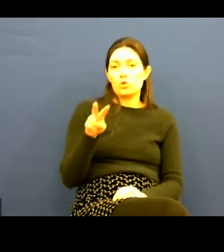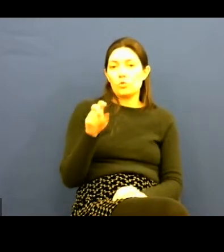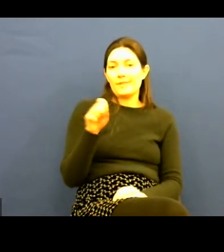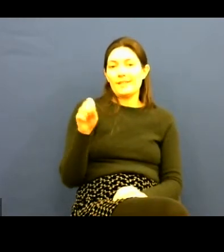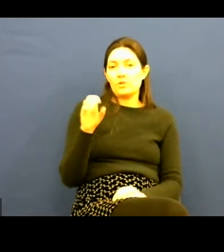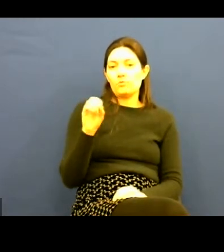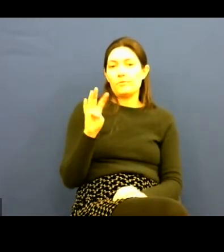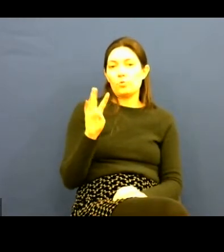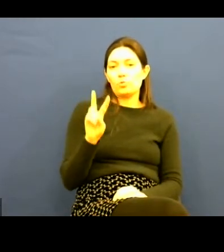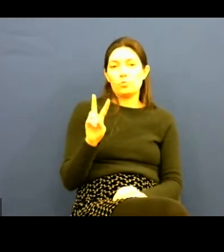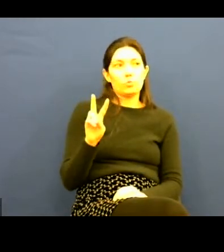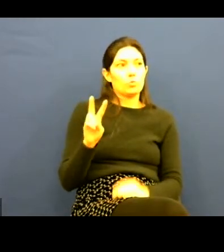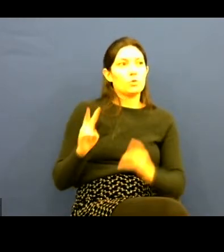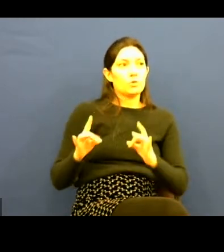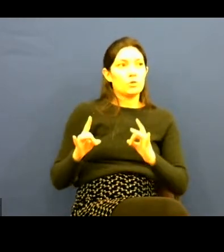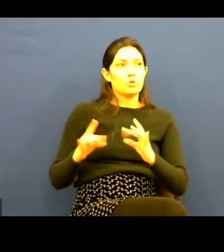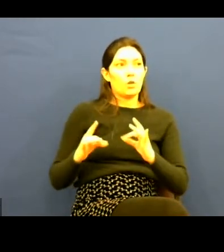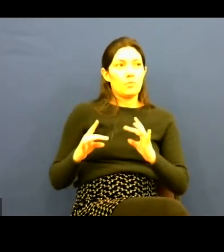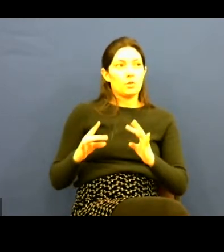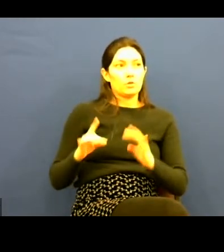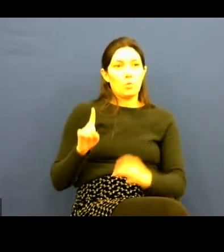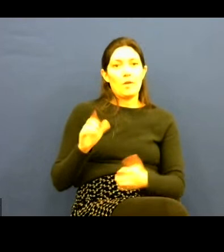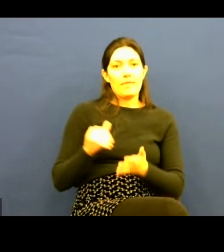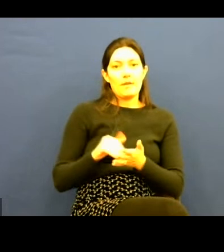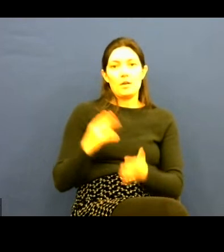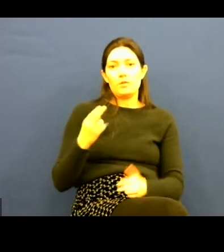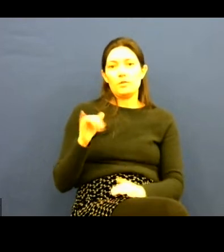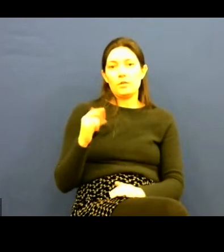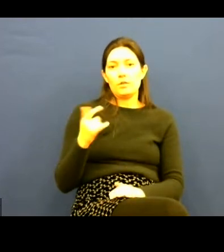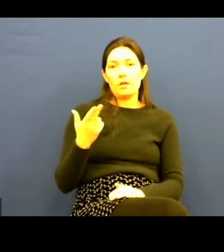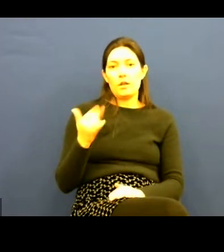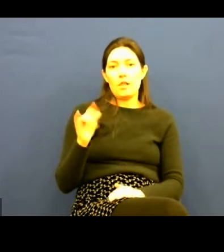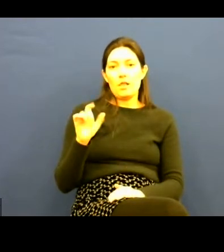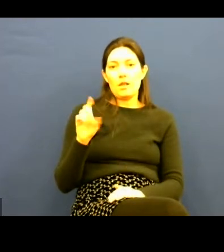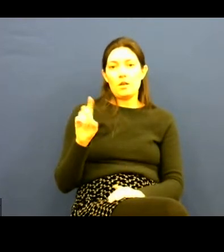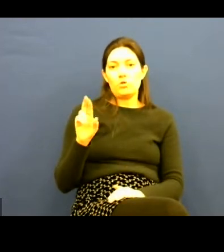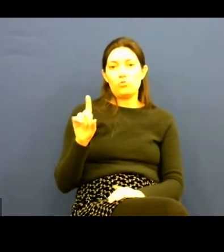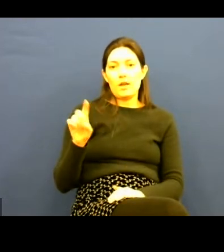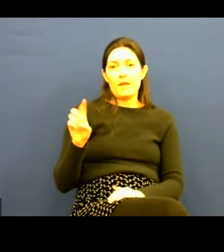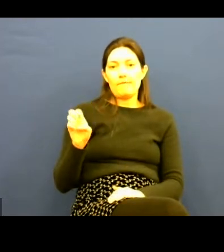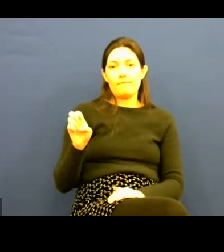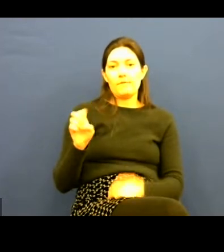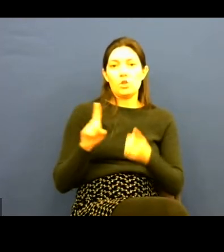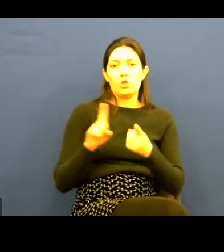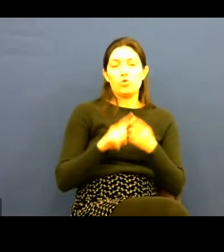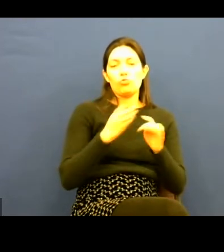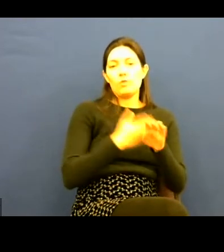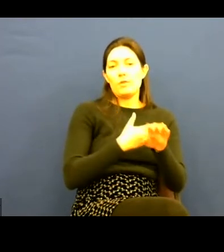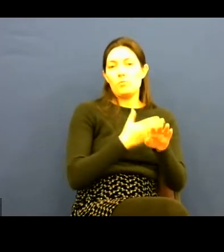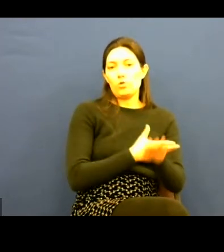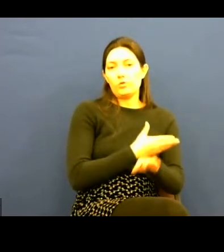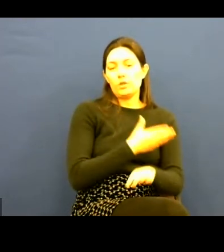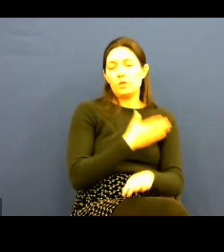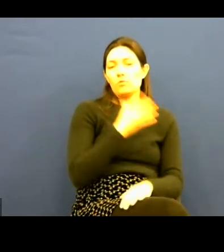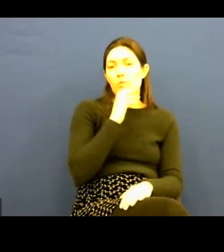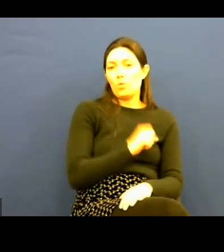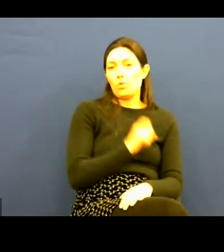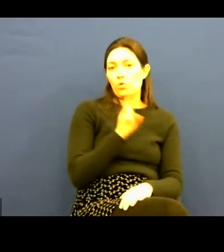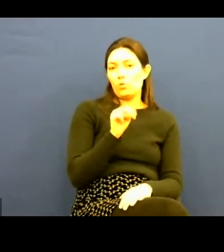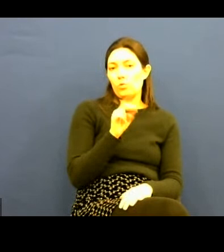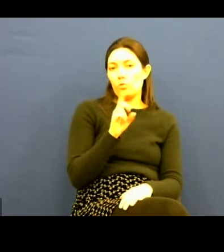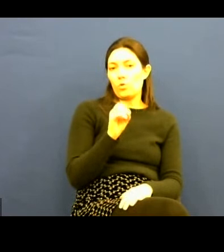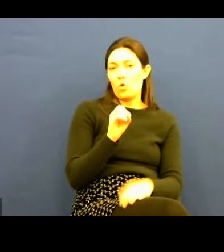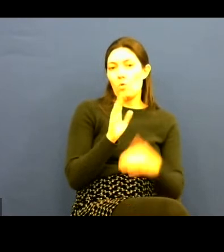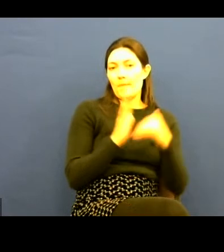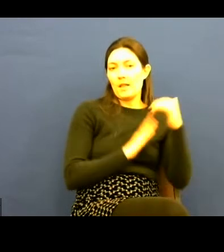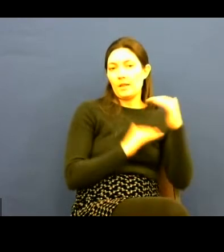2022-042 Starbucks 1000 Highland Drive to repurpose a portion of the former Pizzeria Uno building to